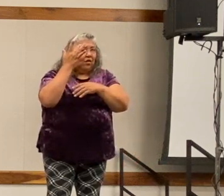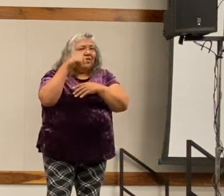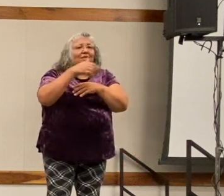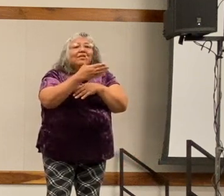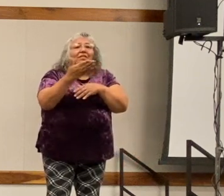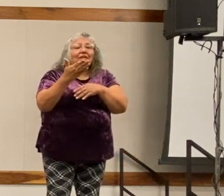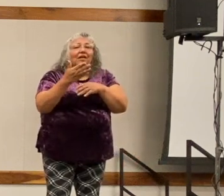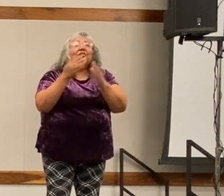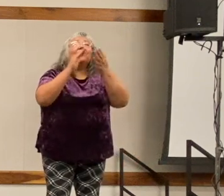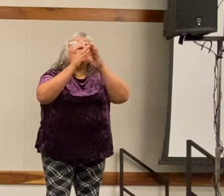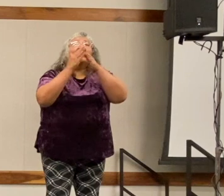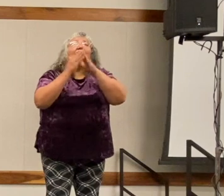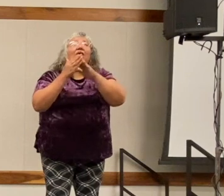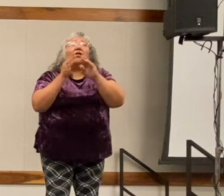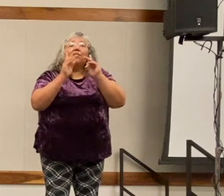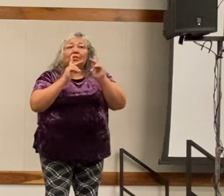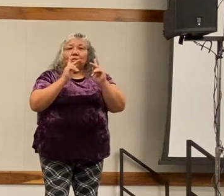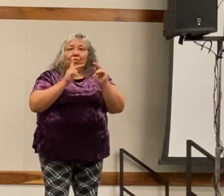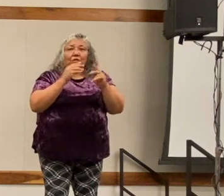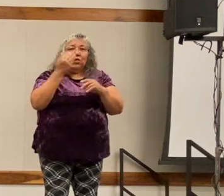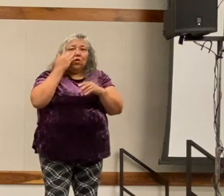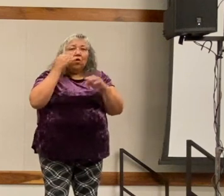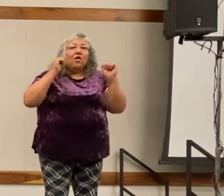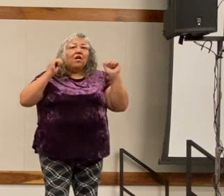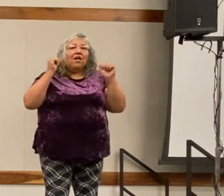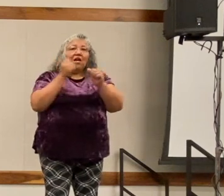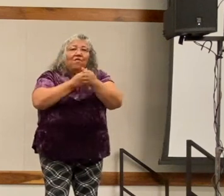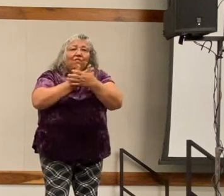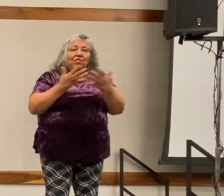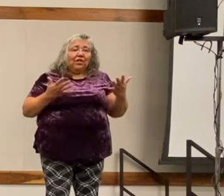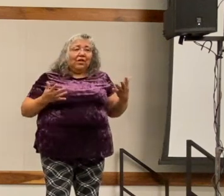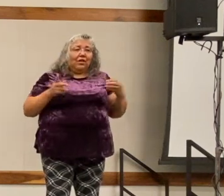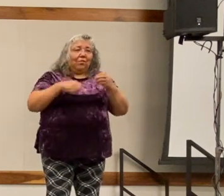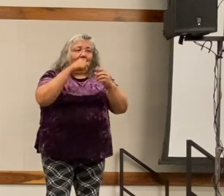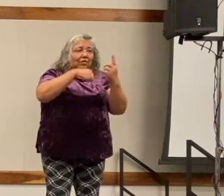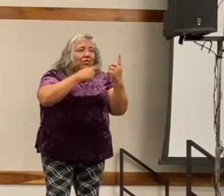thing. The town people know everything about her.